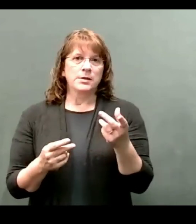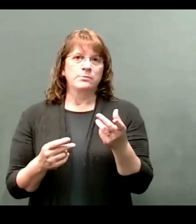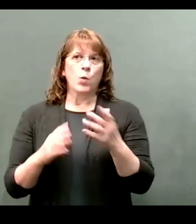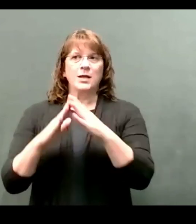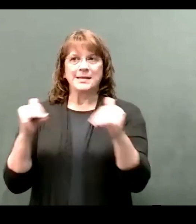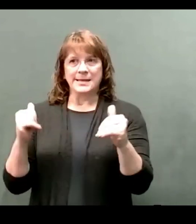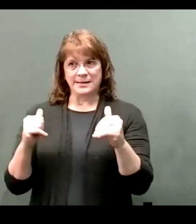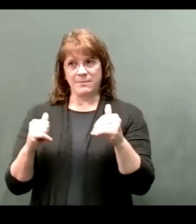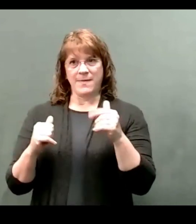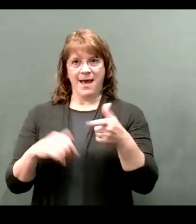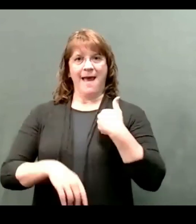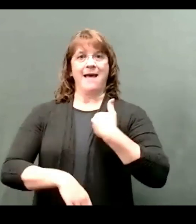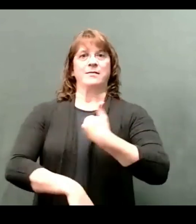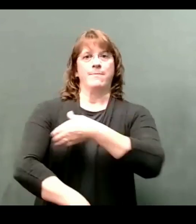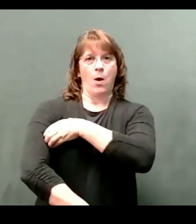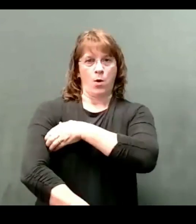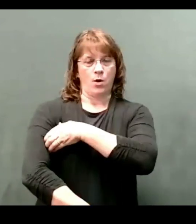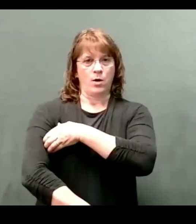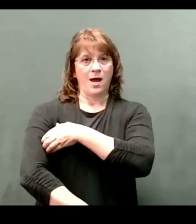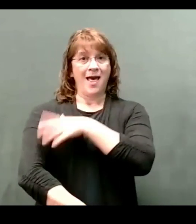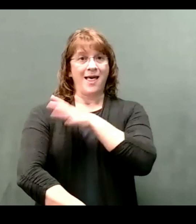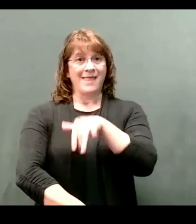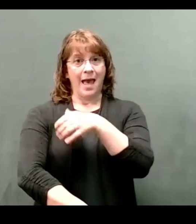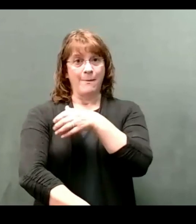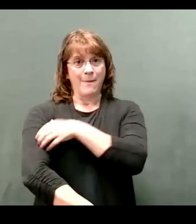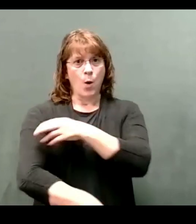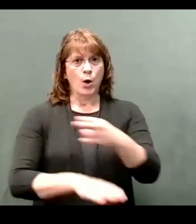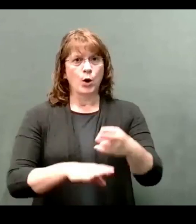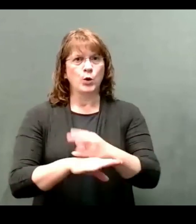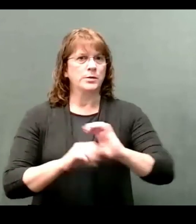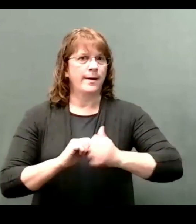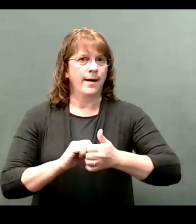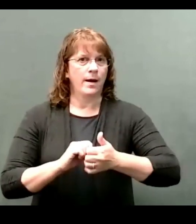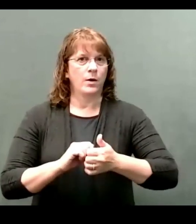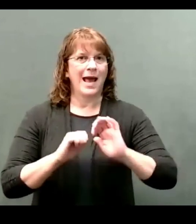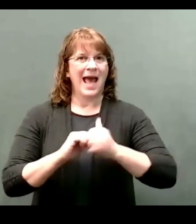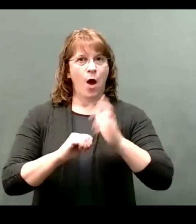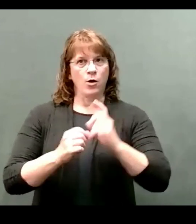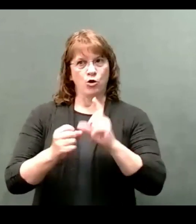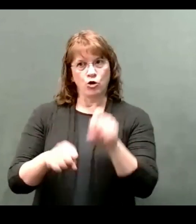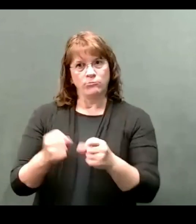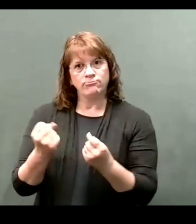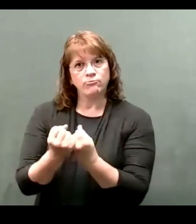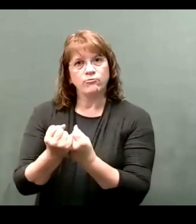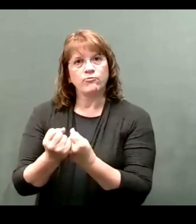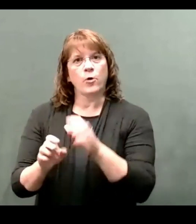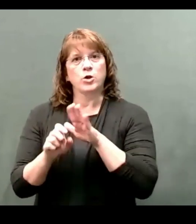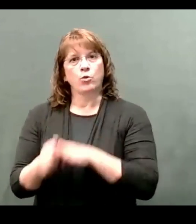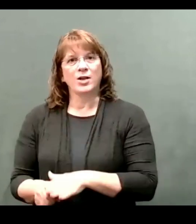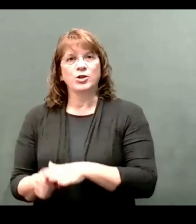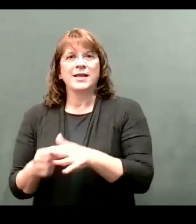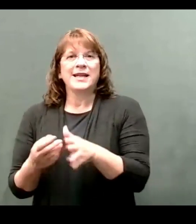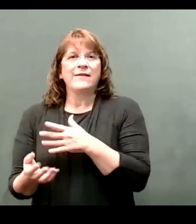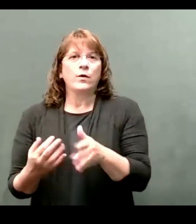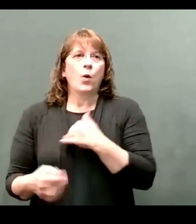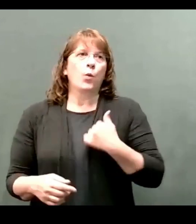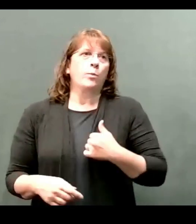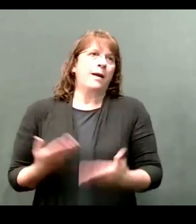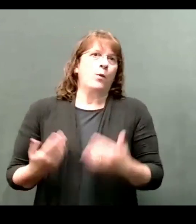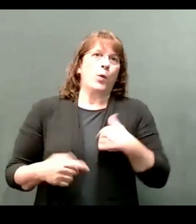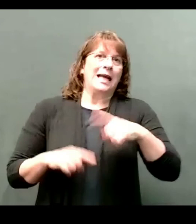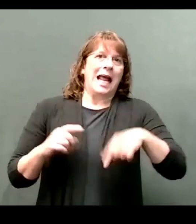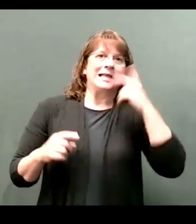a system that has power. How was that power used? And how could it have reinforced oppression, even if we can't necessarily see